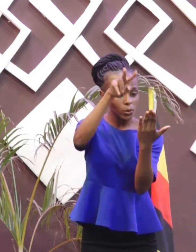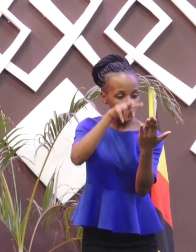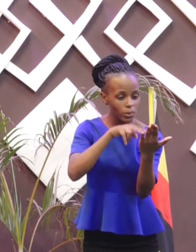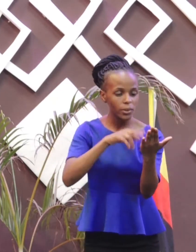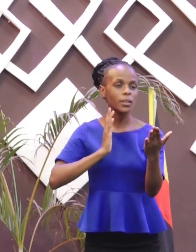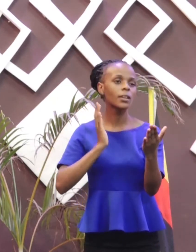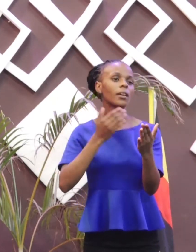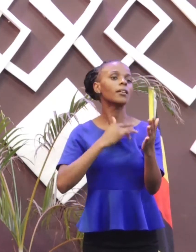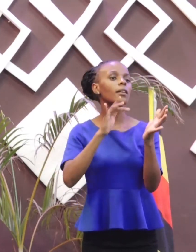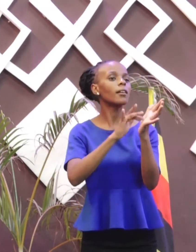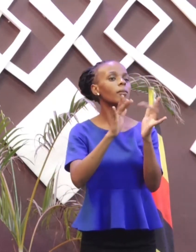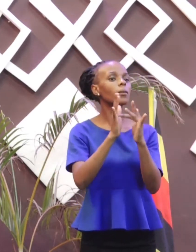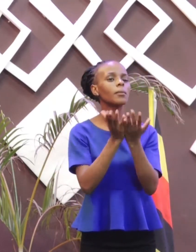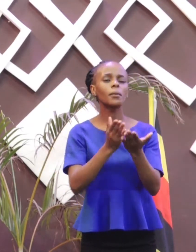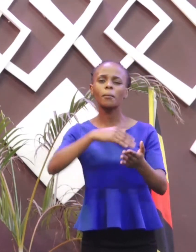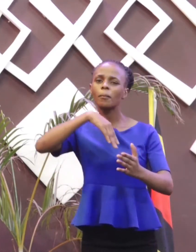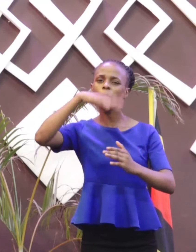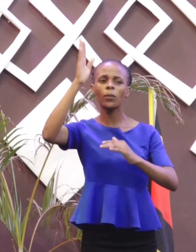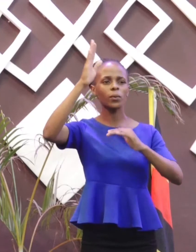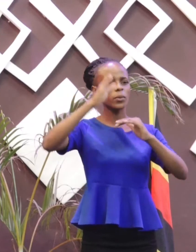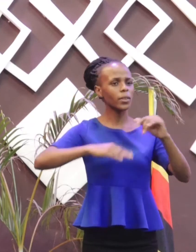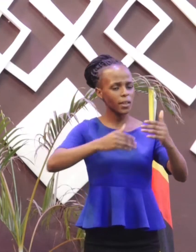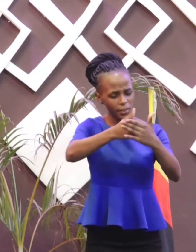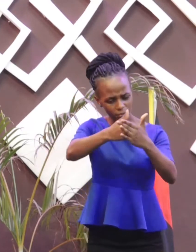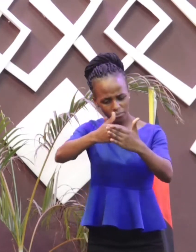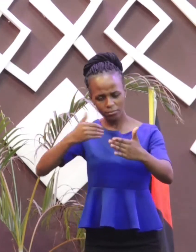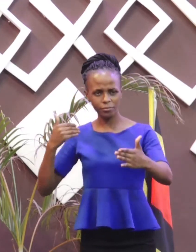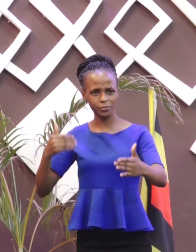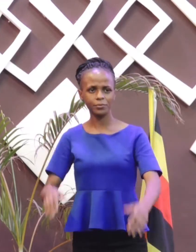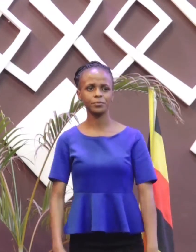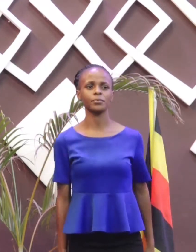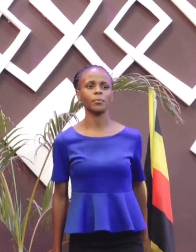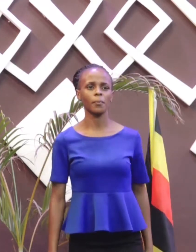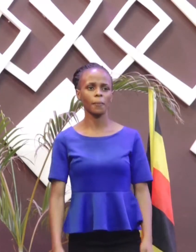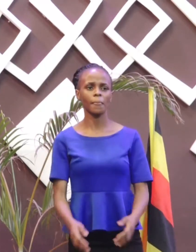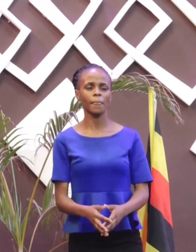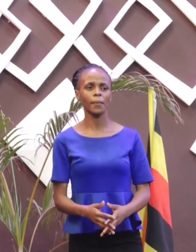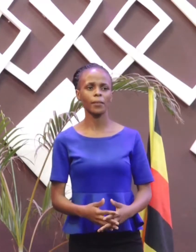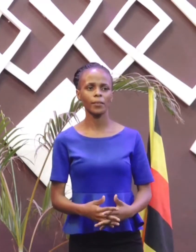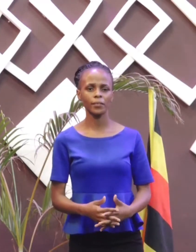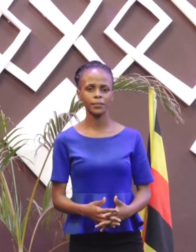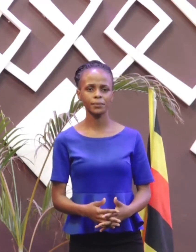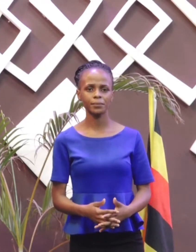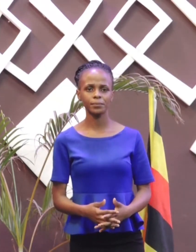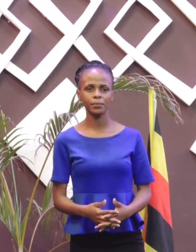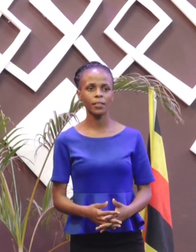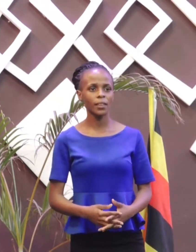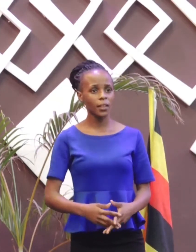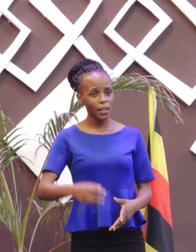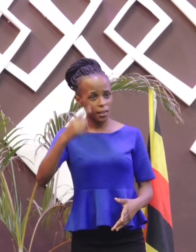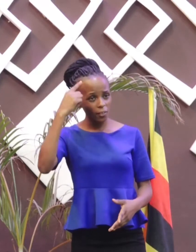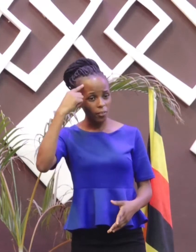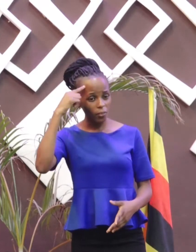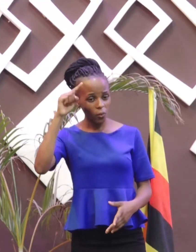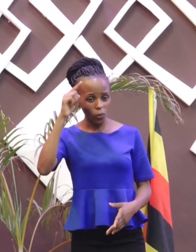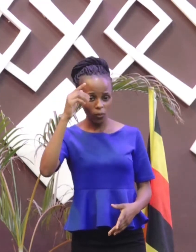before. Naye ate kyekiseera tuberenga tusoma Bayibuli eno n'okusingako bwe twali tugisomye. For there